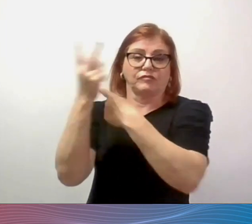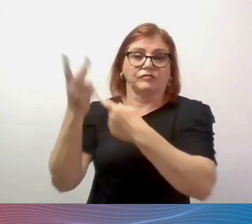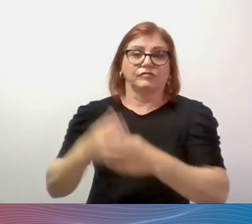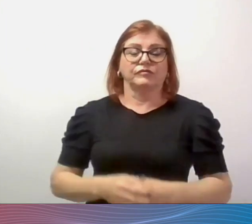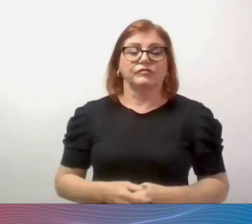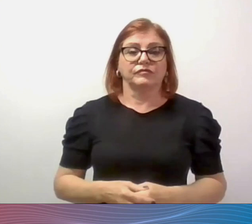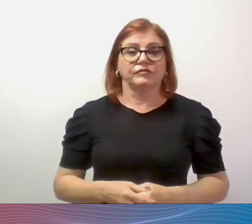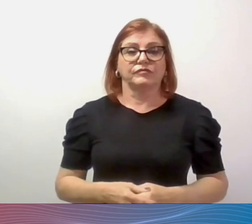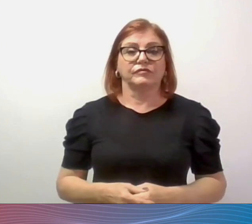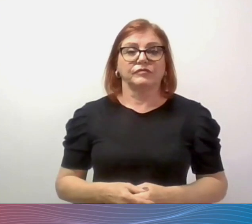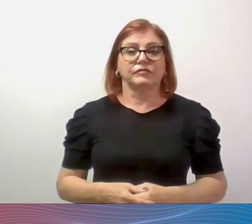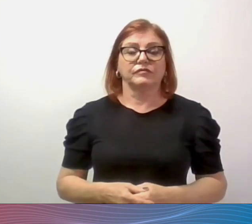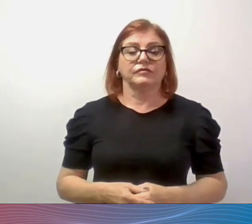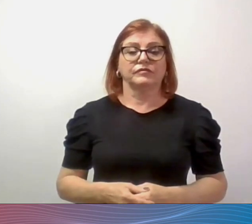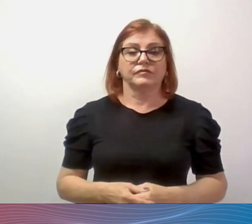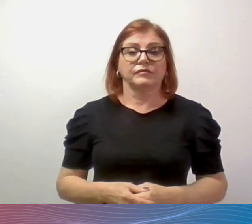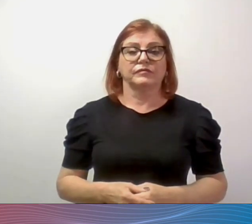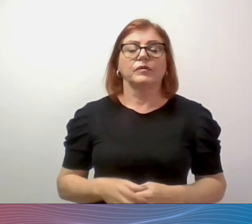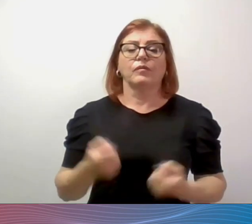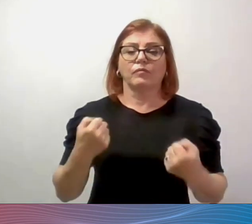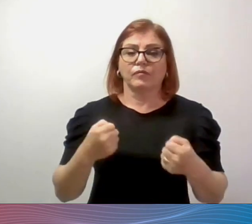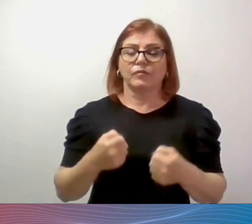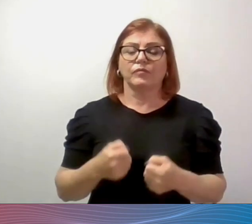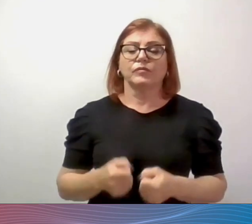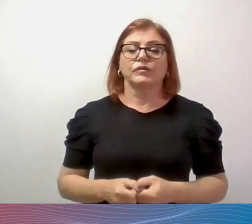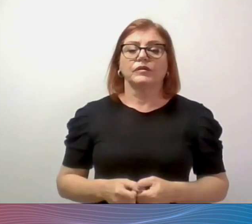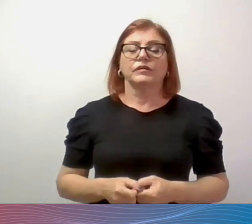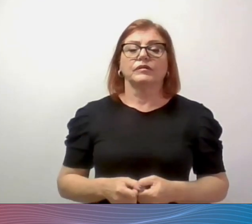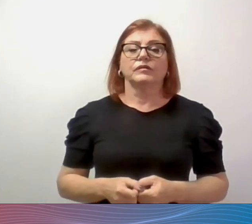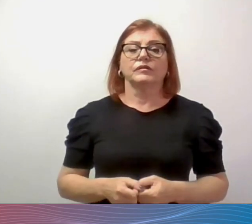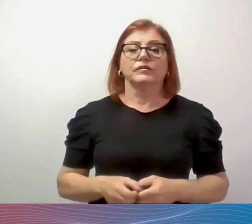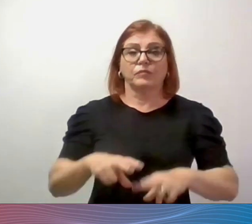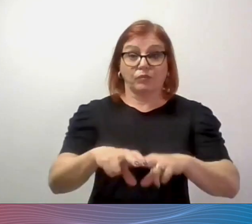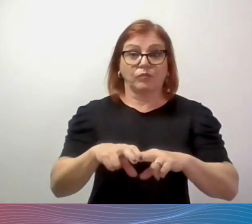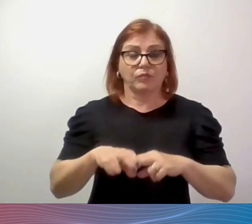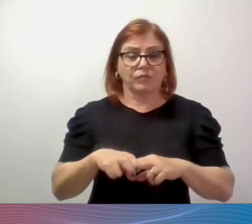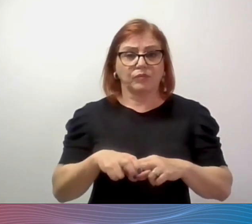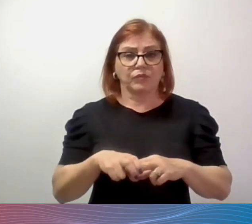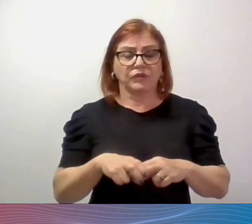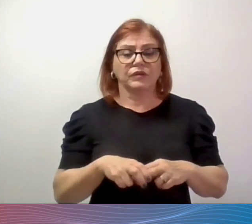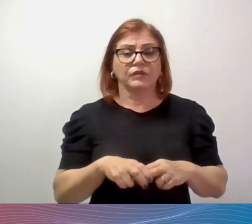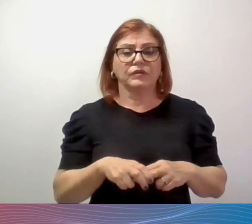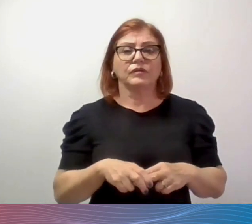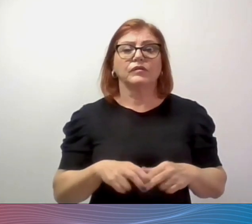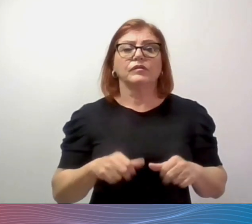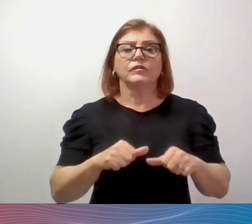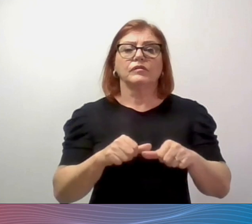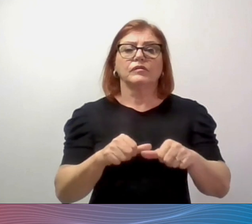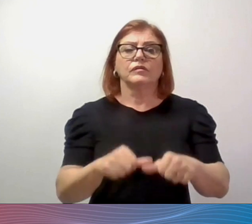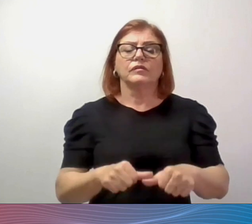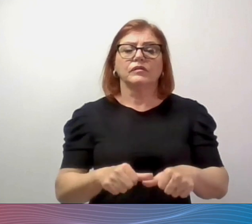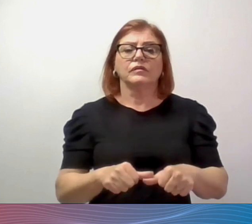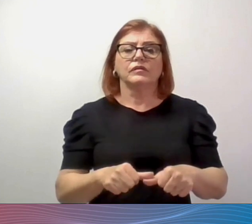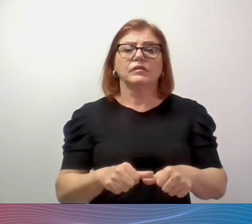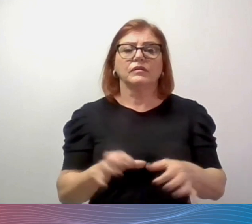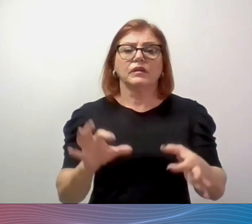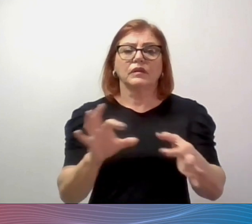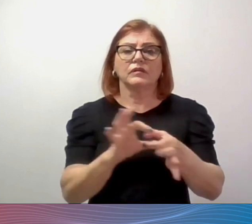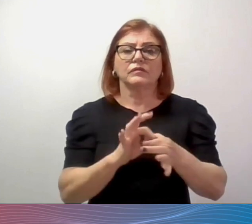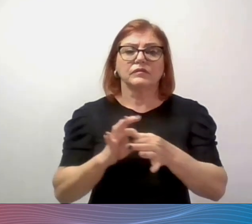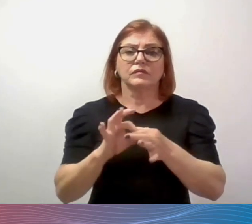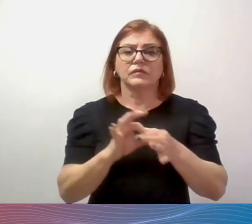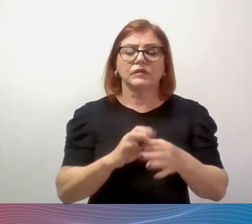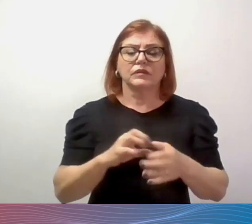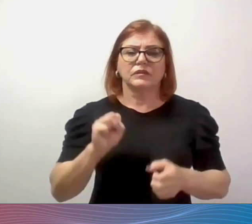ligado à avareza. So then man will turn to these false gods to help them. That's why it